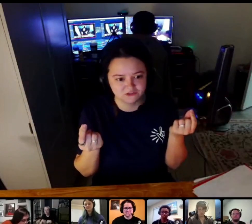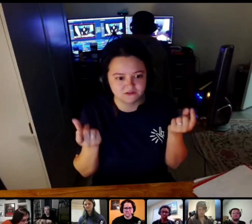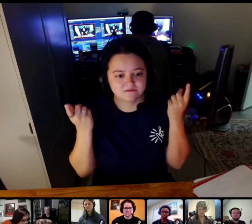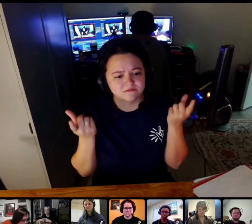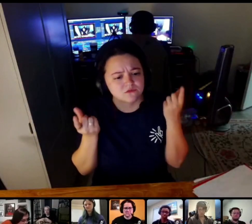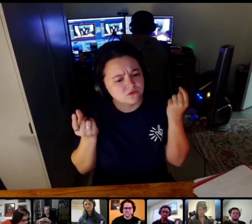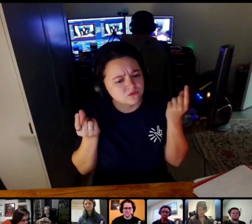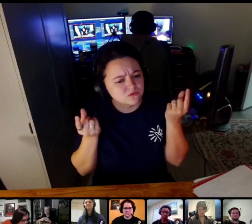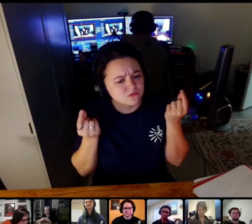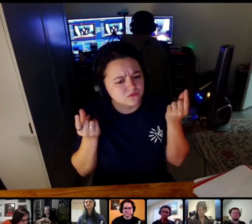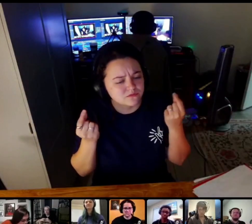question.